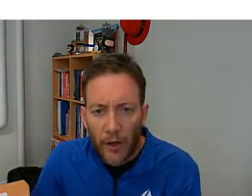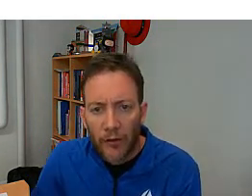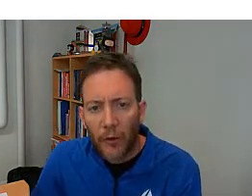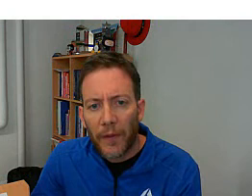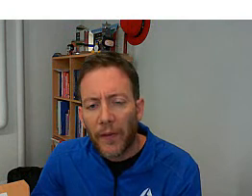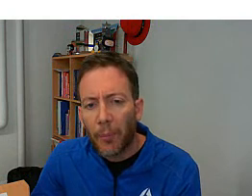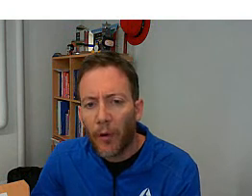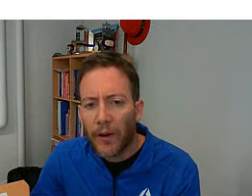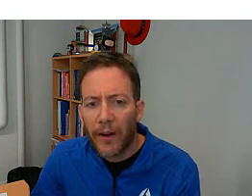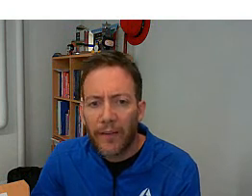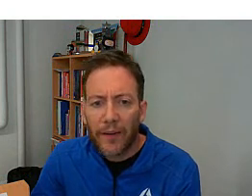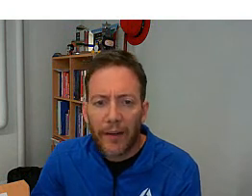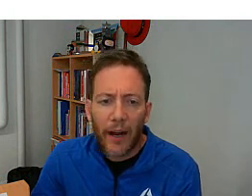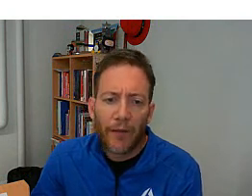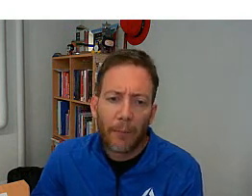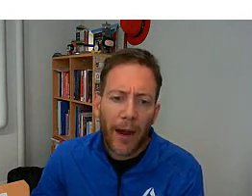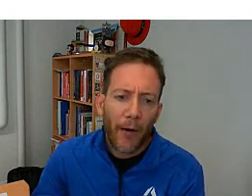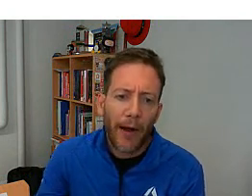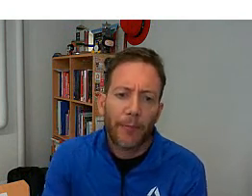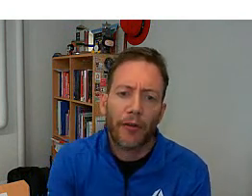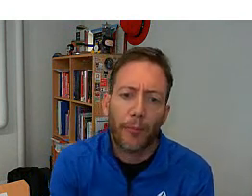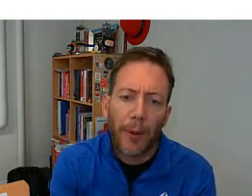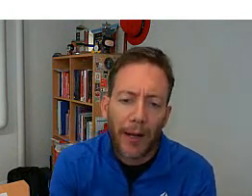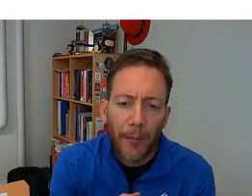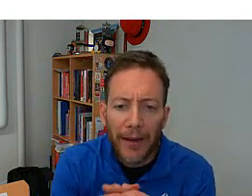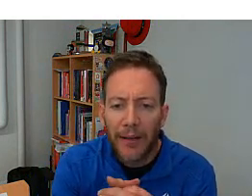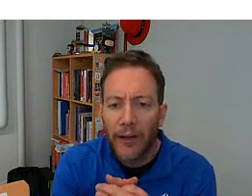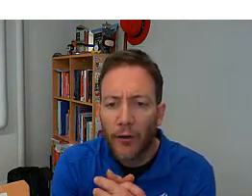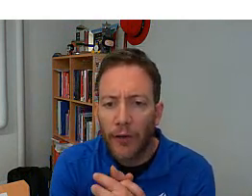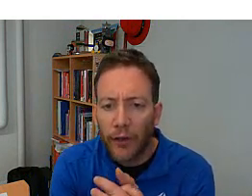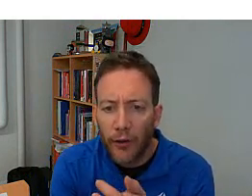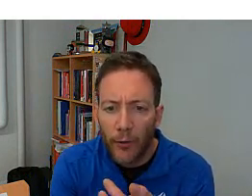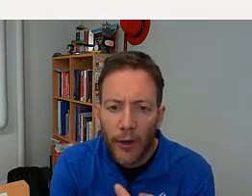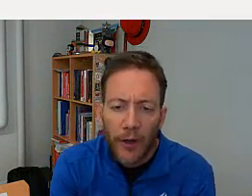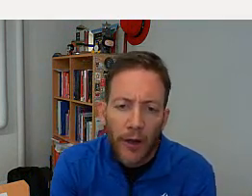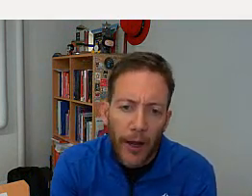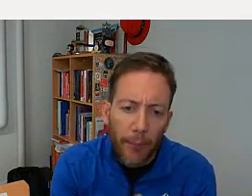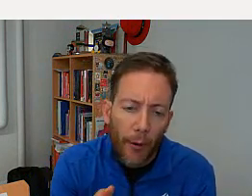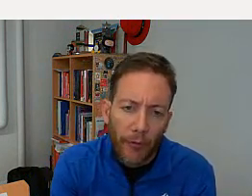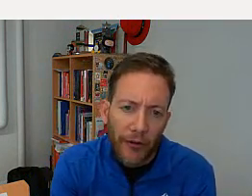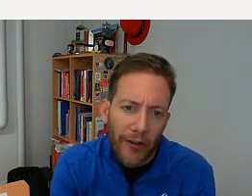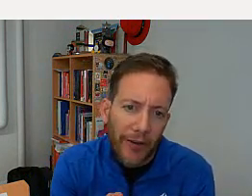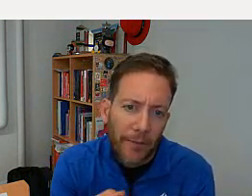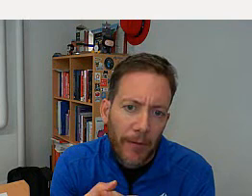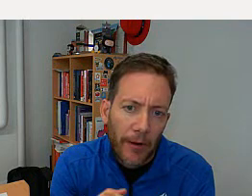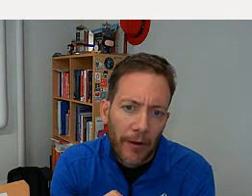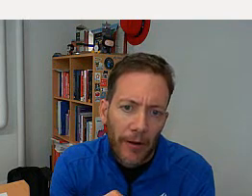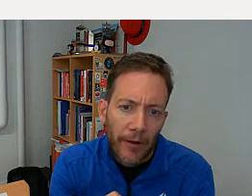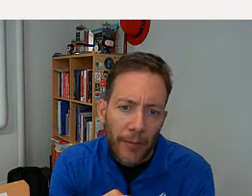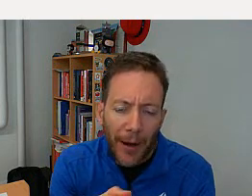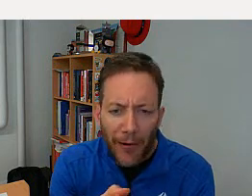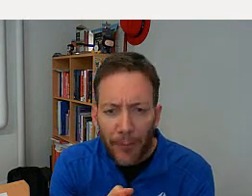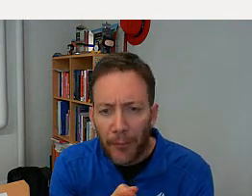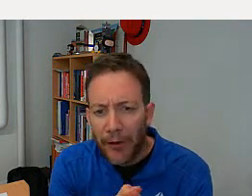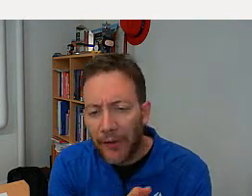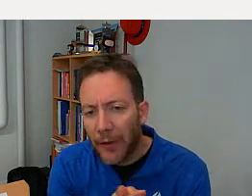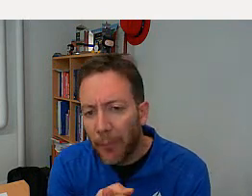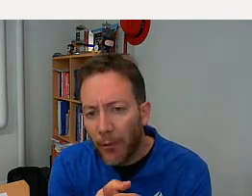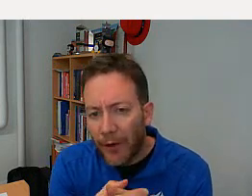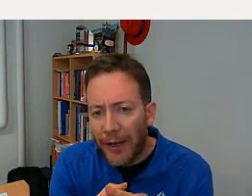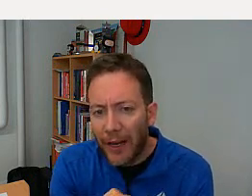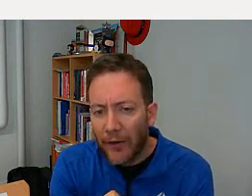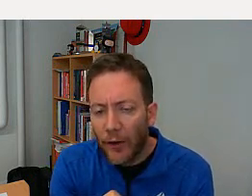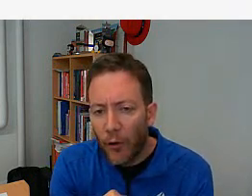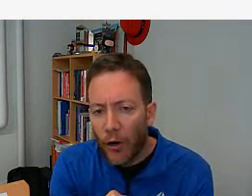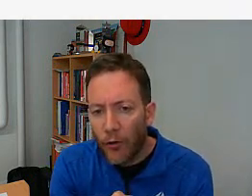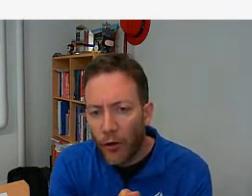queue. So at this point, it's easy now for the Power App to just pick up that data off the queue and process it. The Power App is pretty